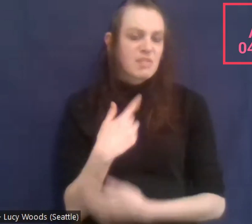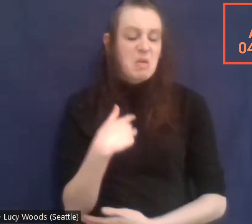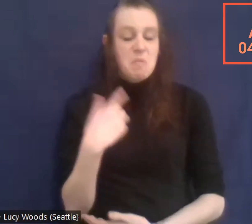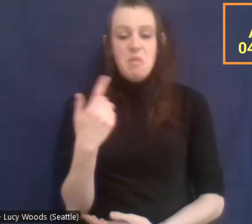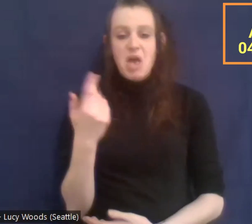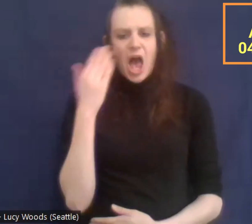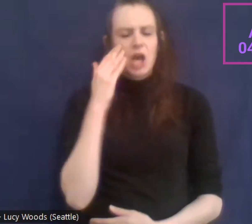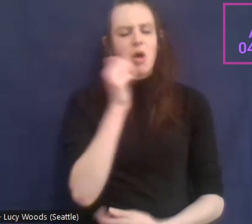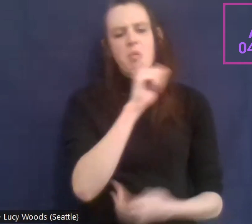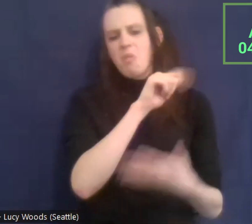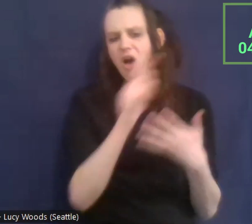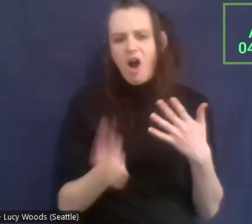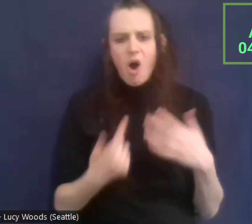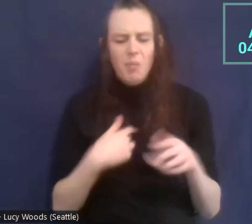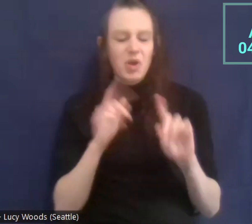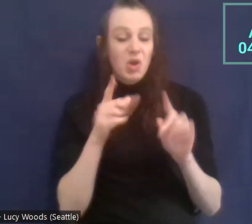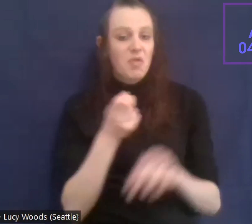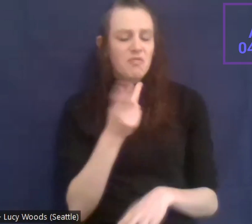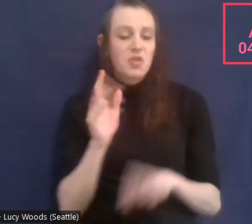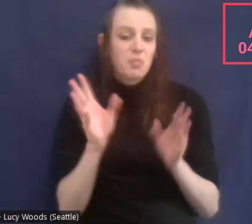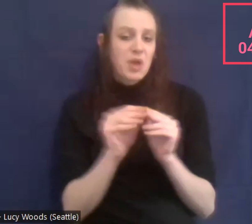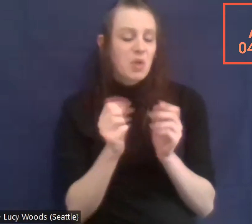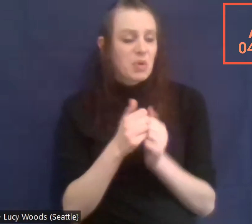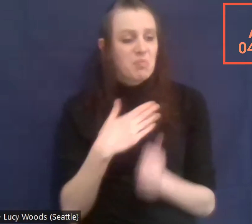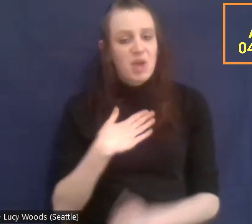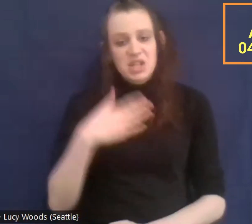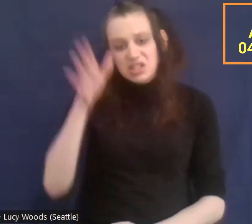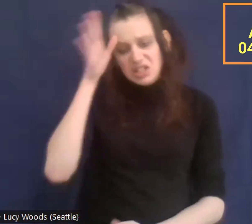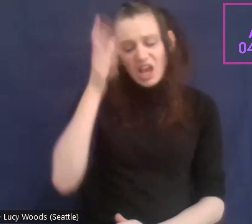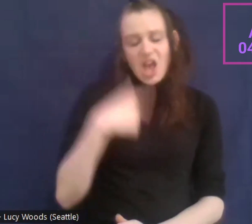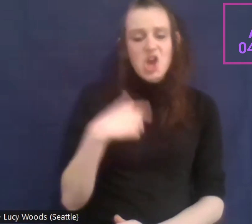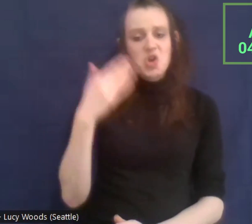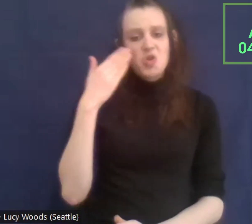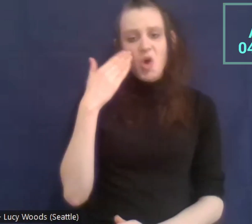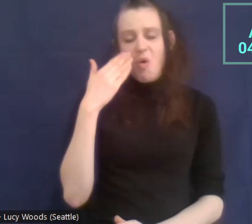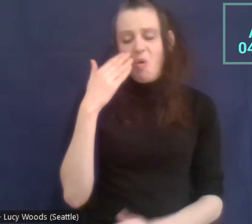stuff. I went to a couple meetings with my dad. I know everything, right? And